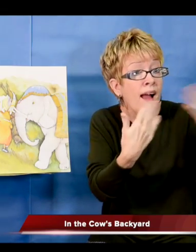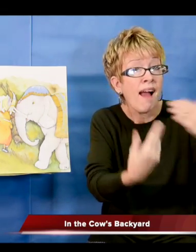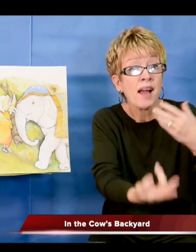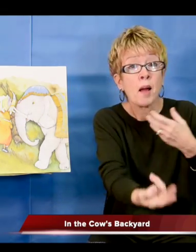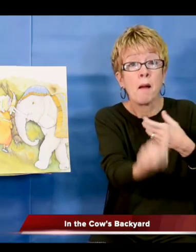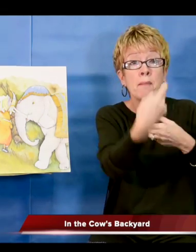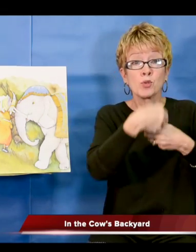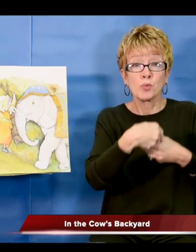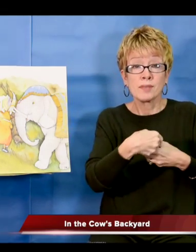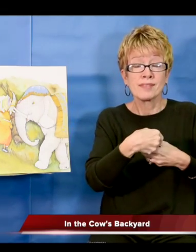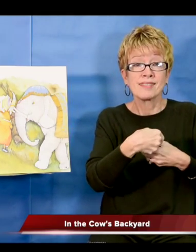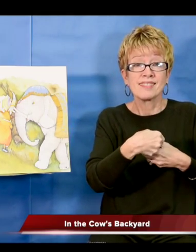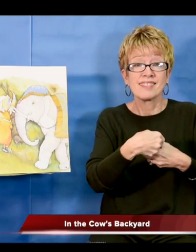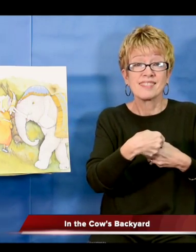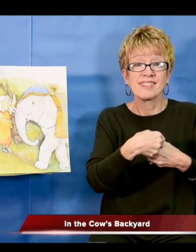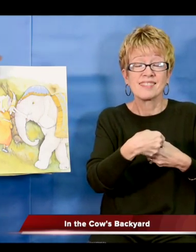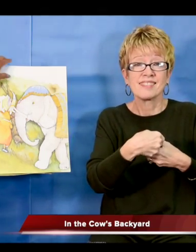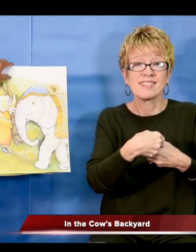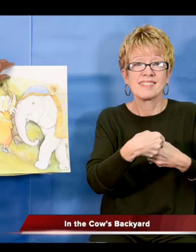us.